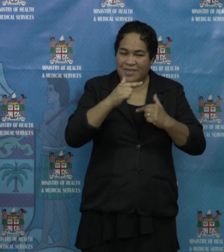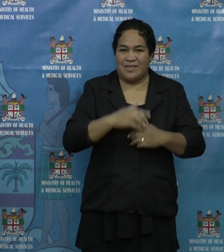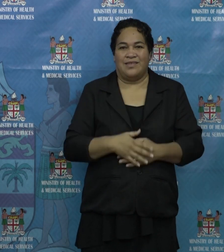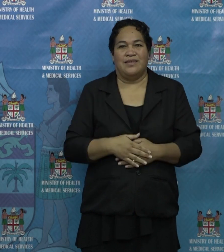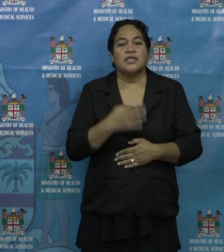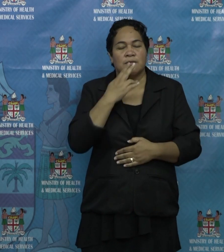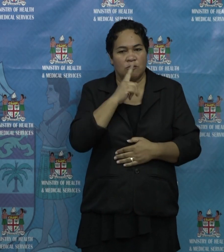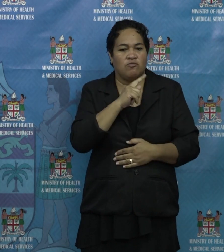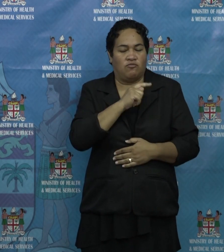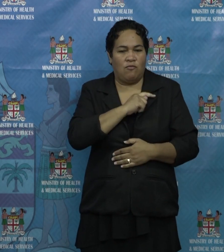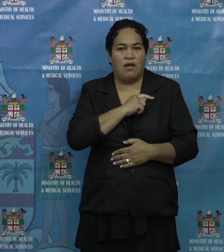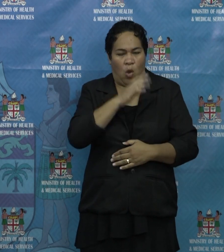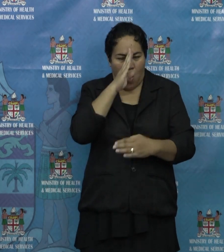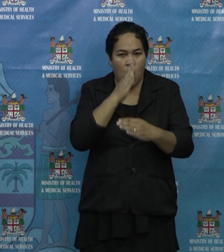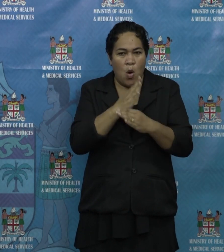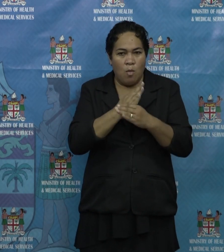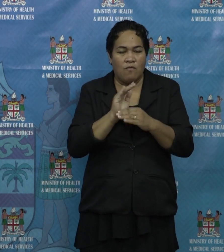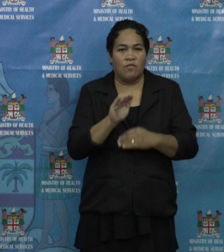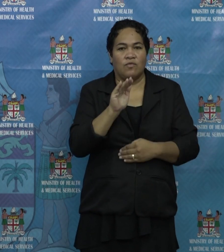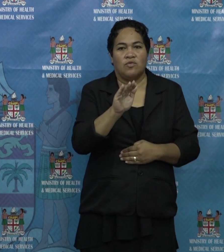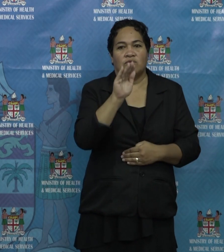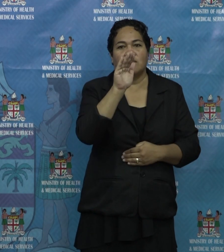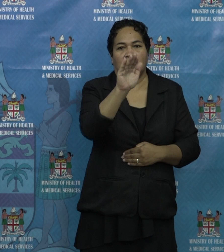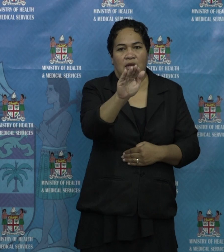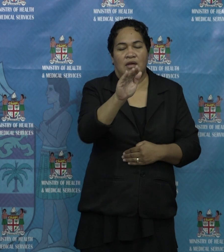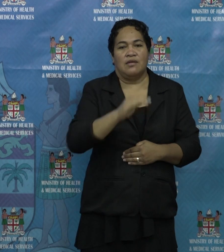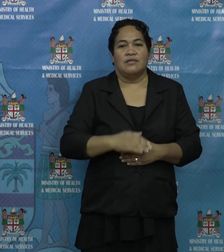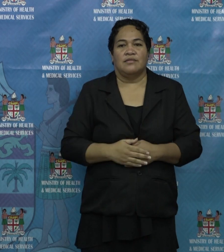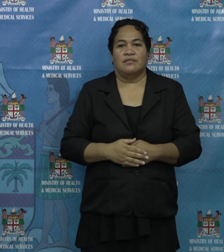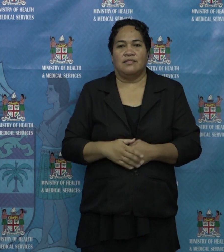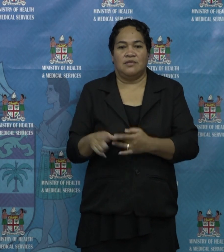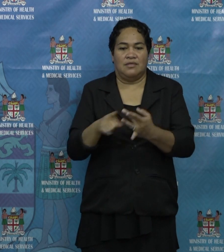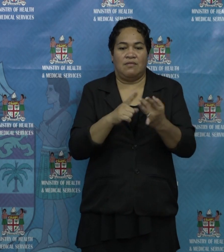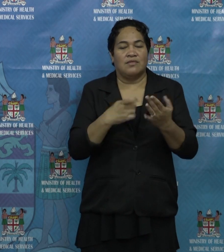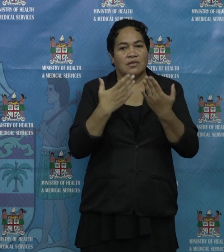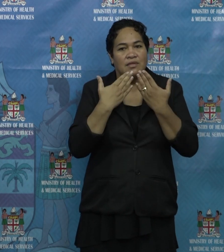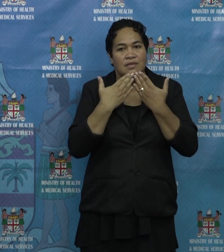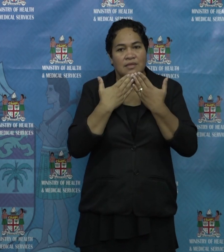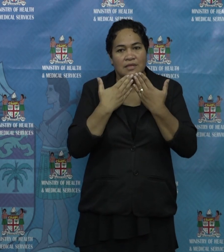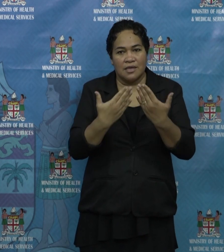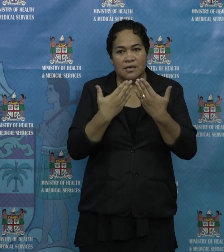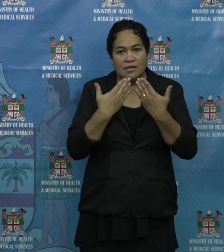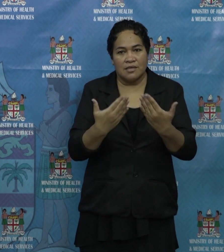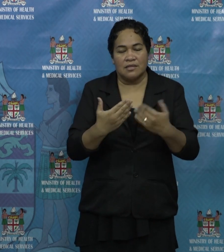faith, Fiji, in science and in each other. Thank you.